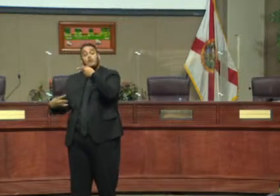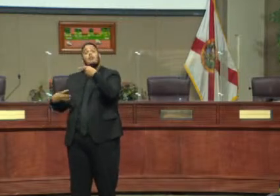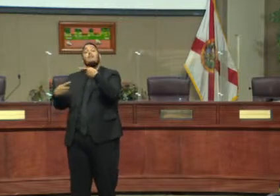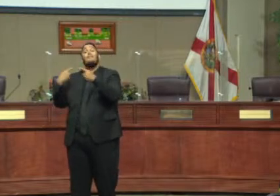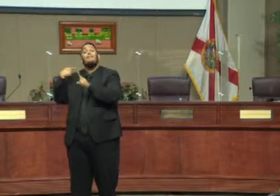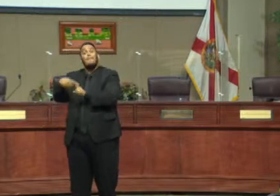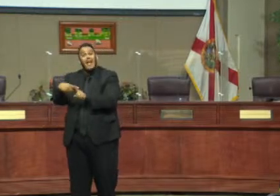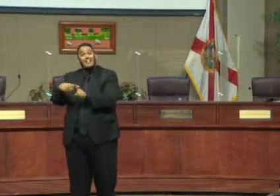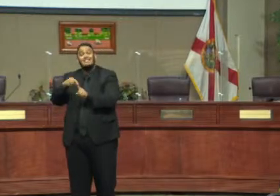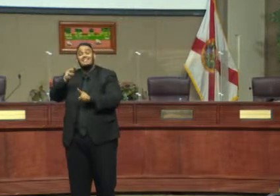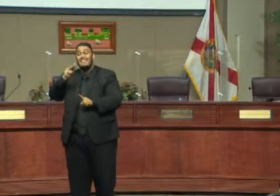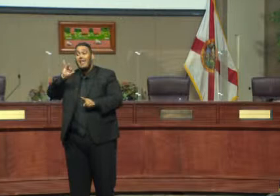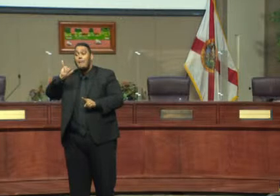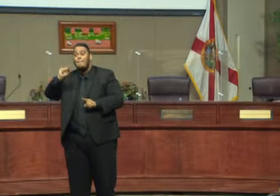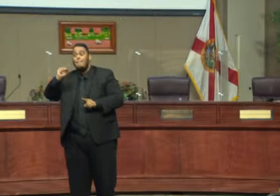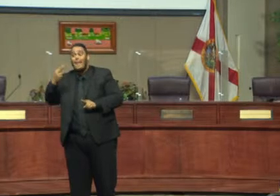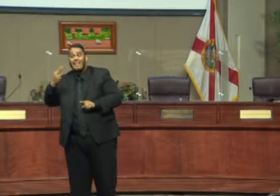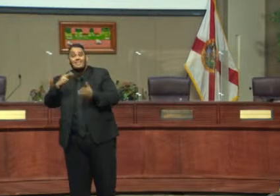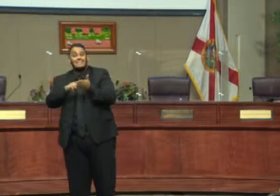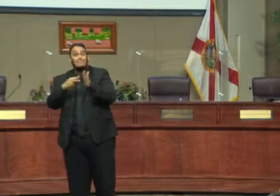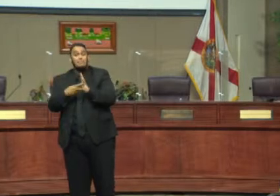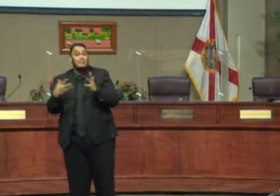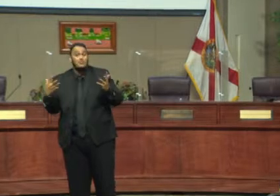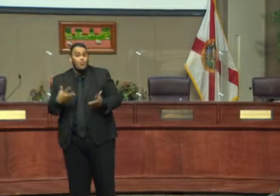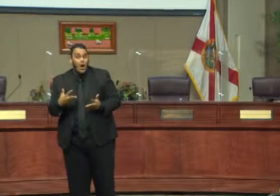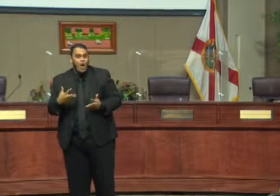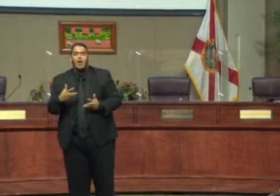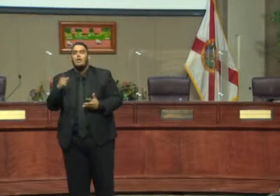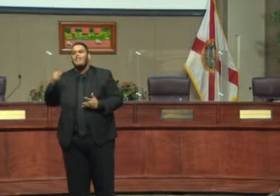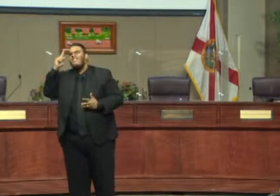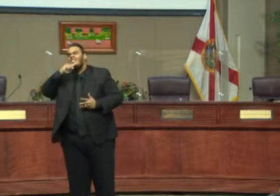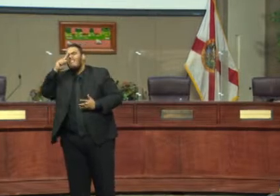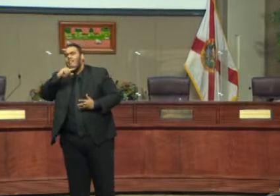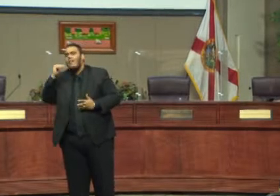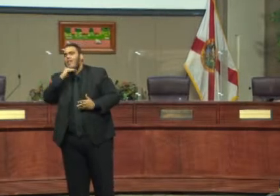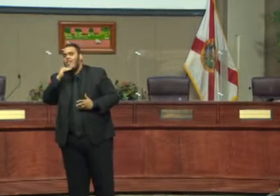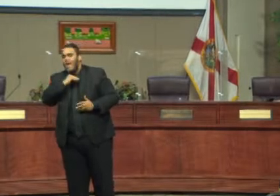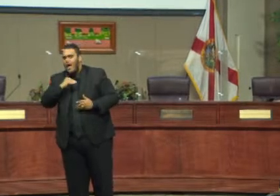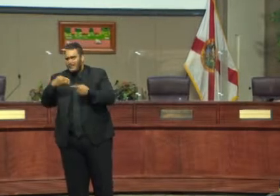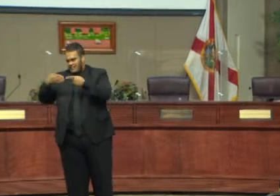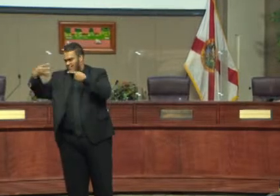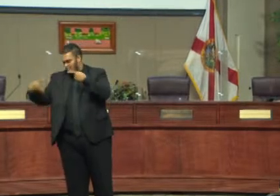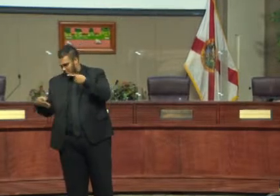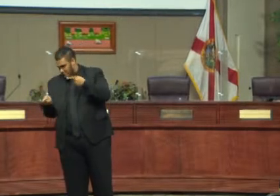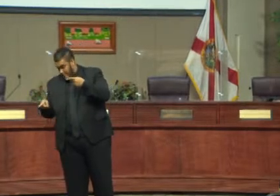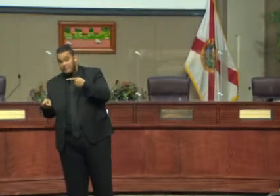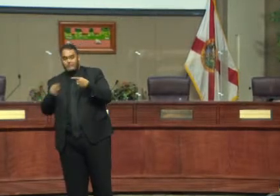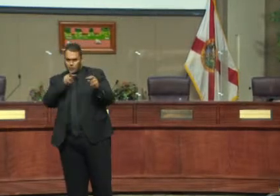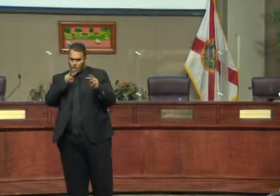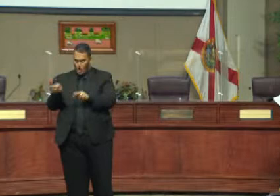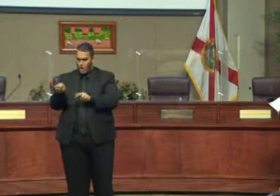ocfl.net/vaccinemyths. And now I'm going to pass it on to Orlando Mayor Buddy Dyer.